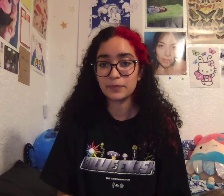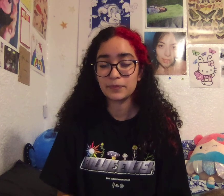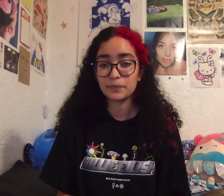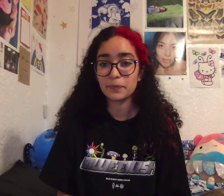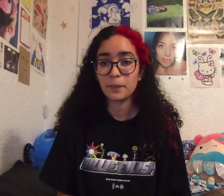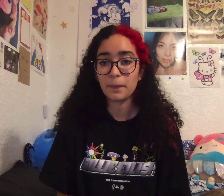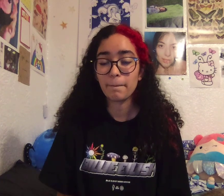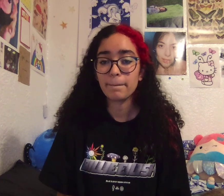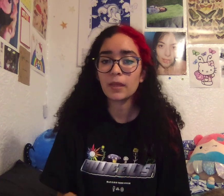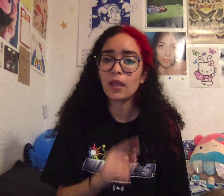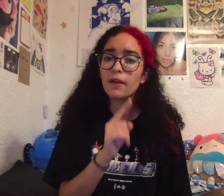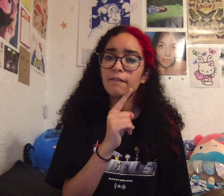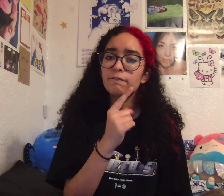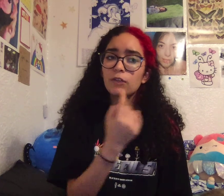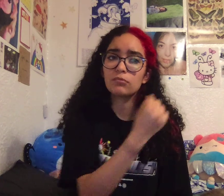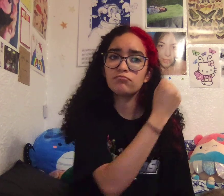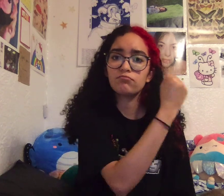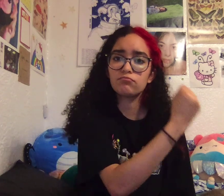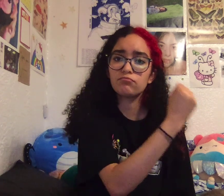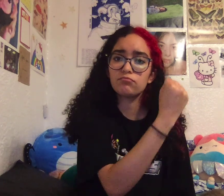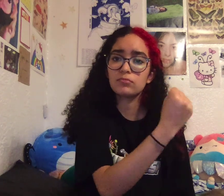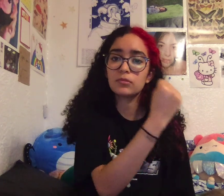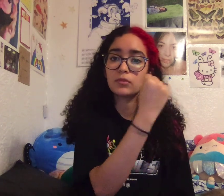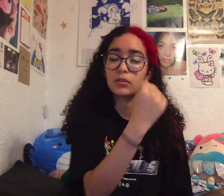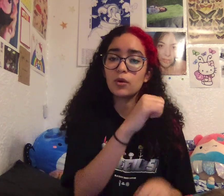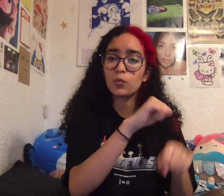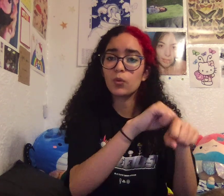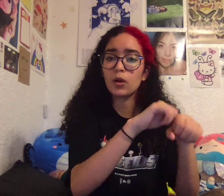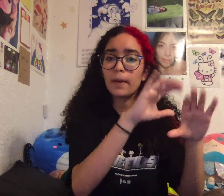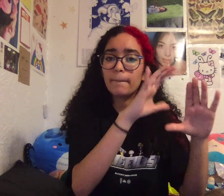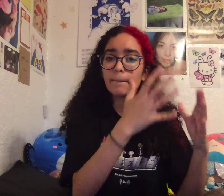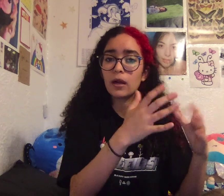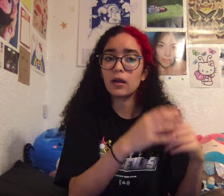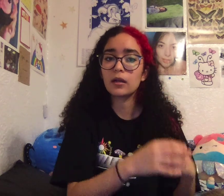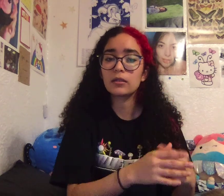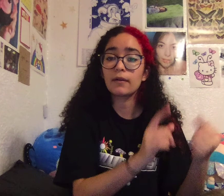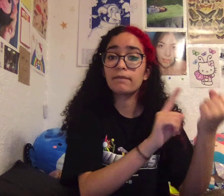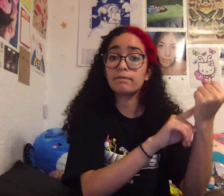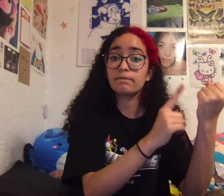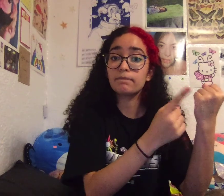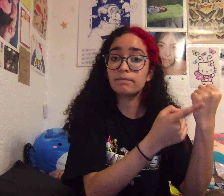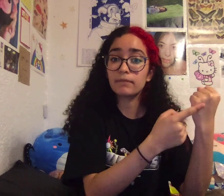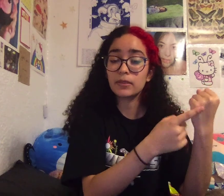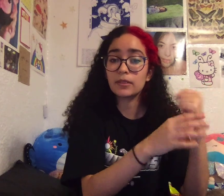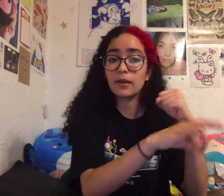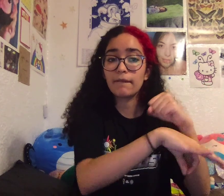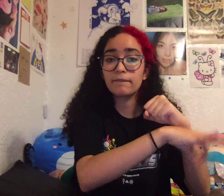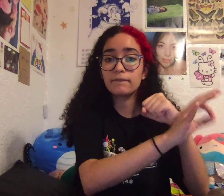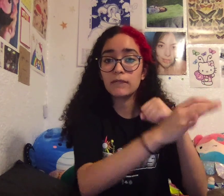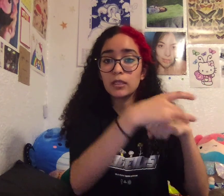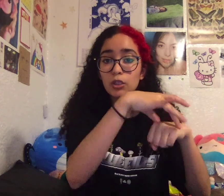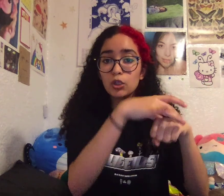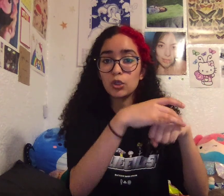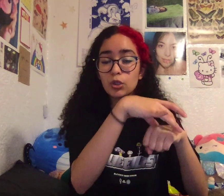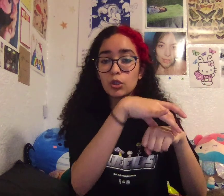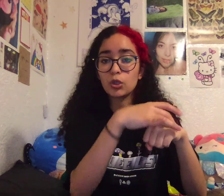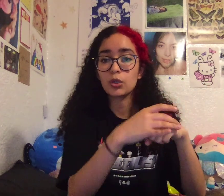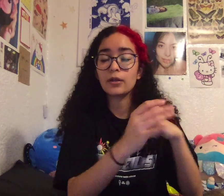The first 4 planets are rocky planets. Mercury, Venus, Earth, and Mars are rocky planets.